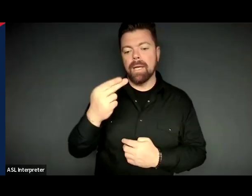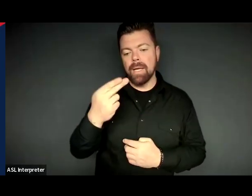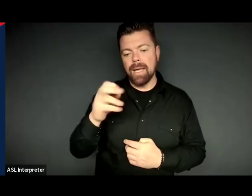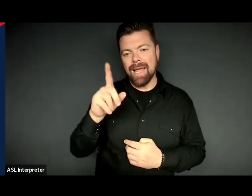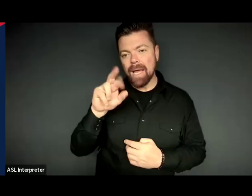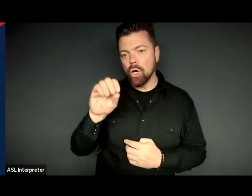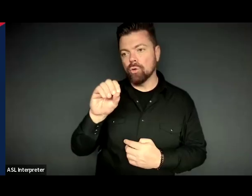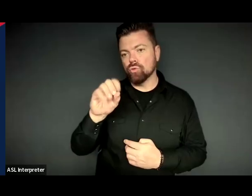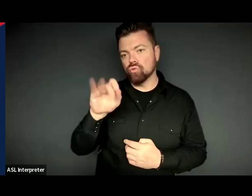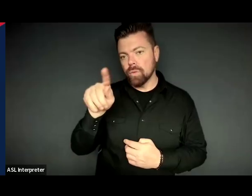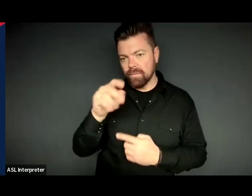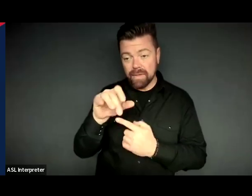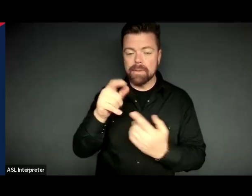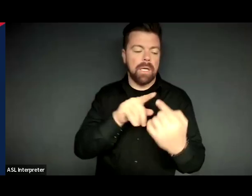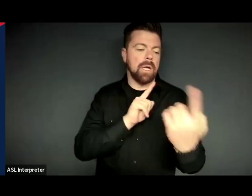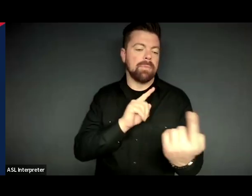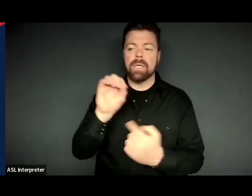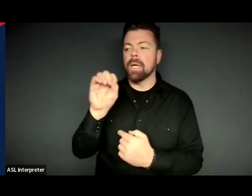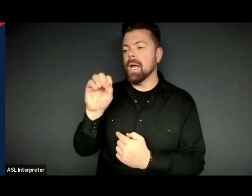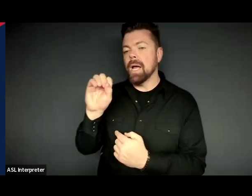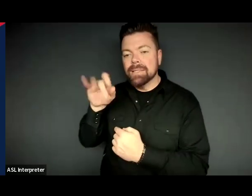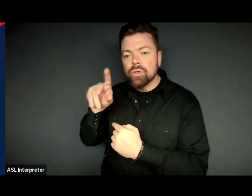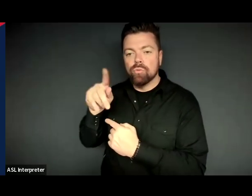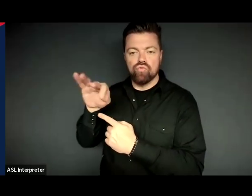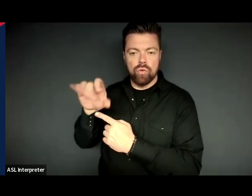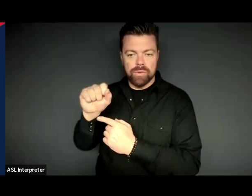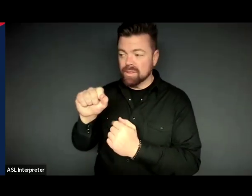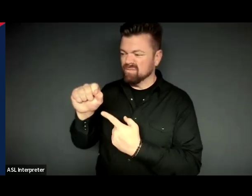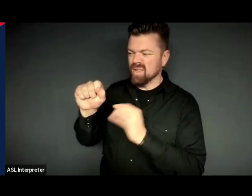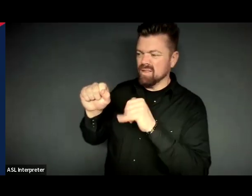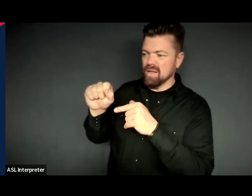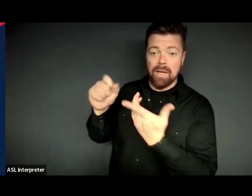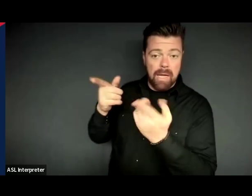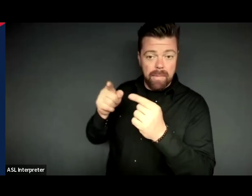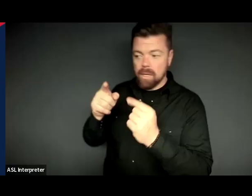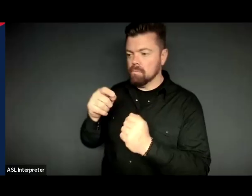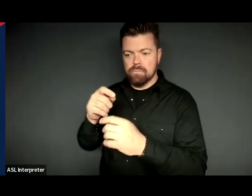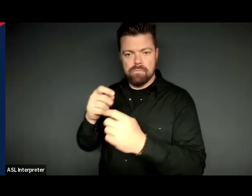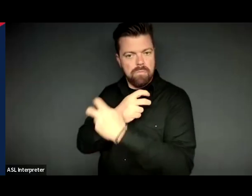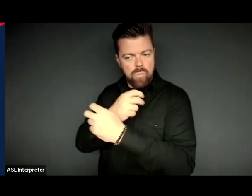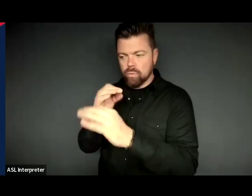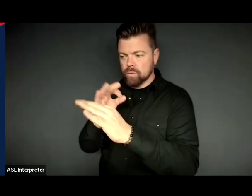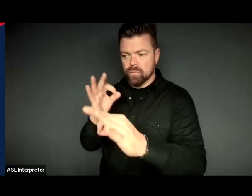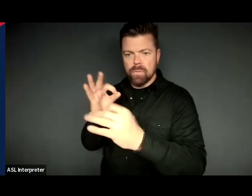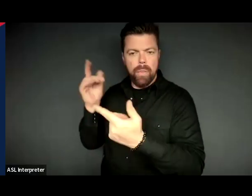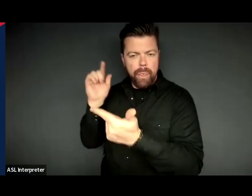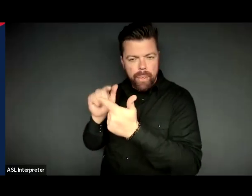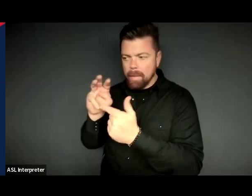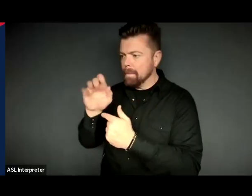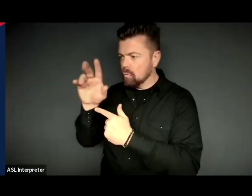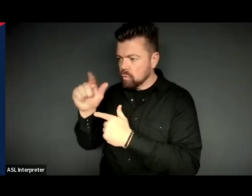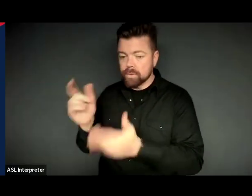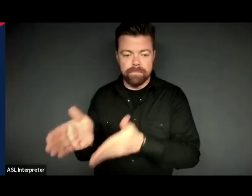of osteoporosis. Osteoporosis, you lose the minerals in your bones. Heterotrophic ossification, your